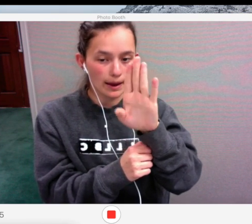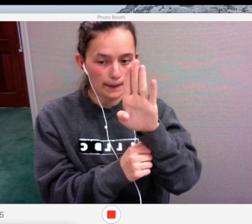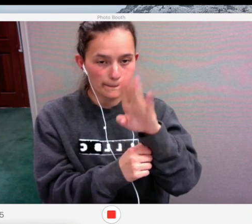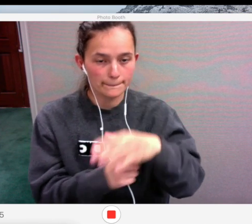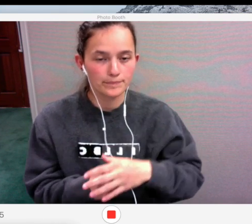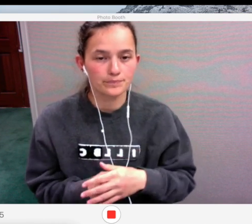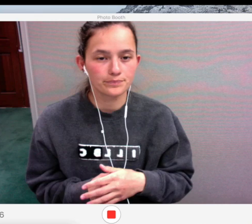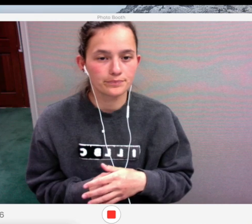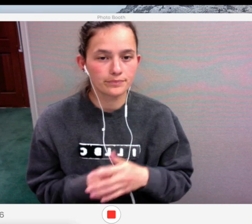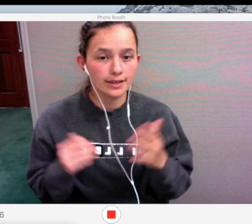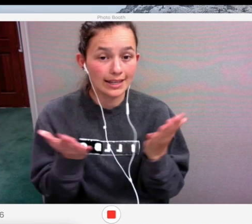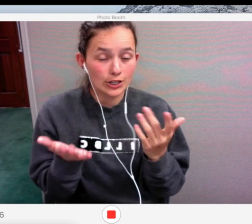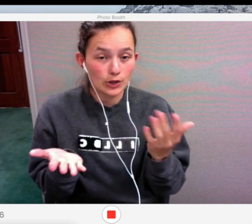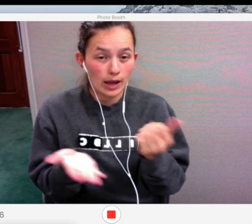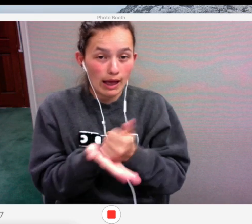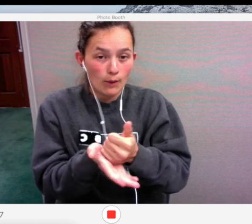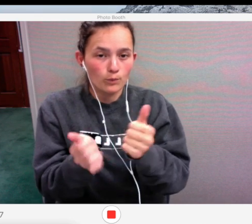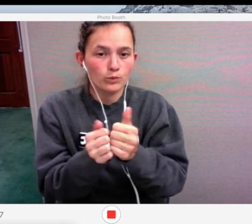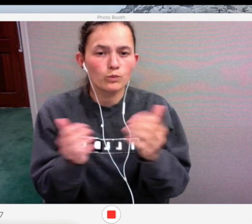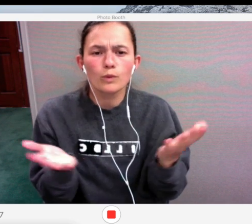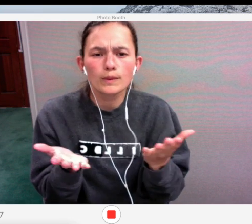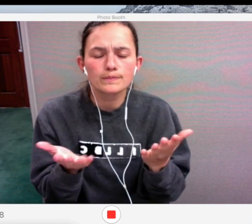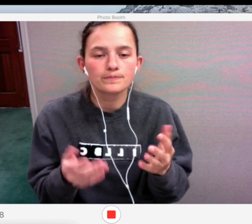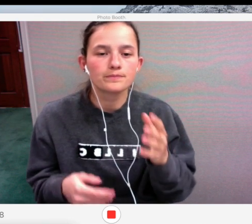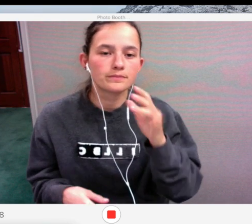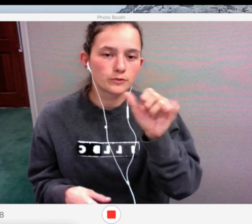And what I do is help you with your job search.